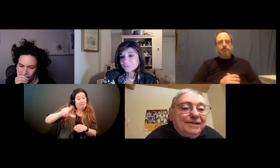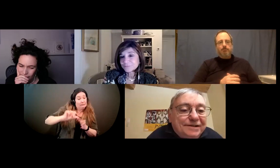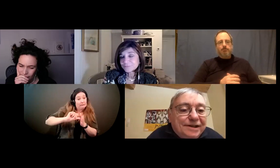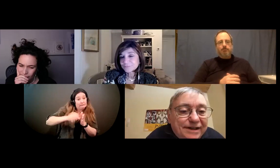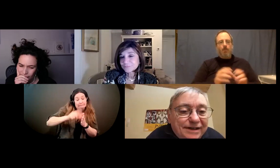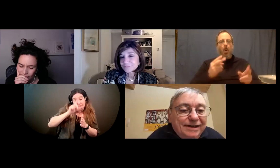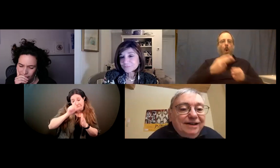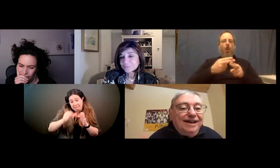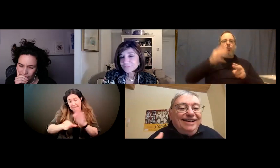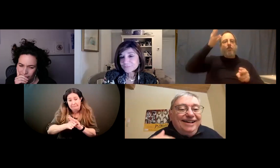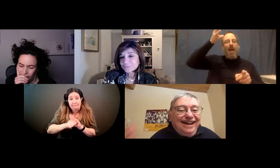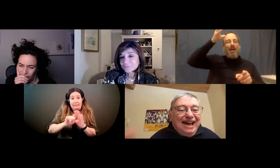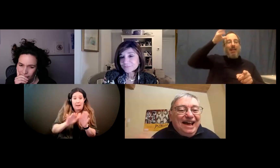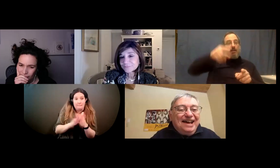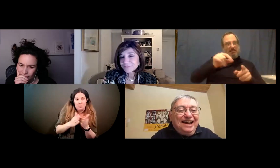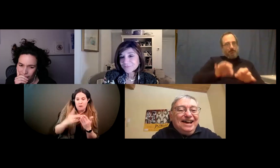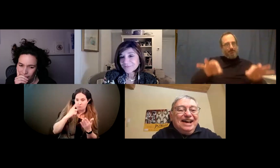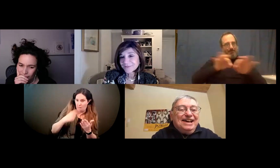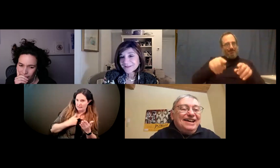a case study